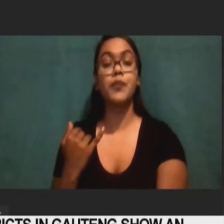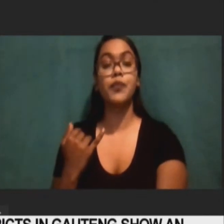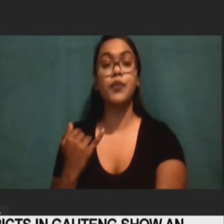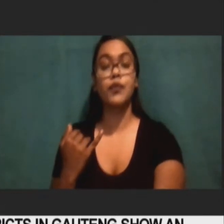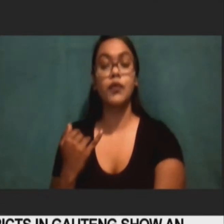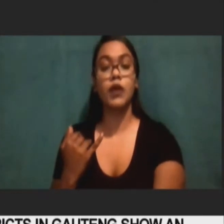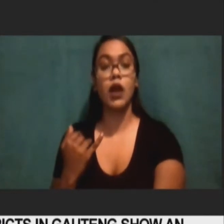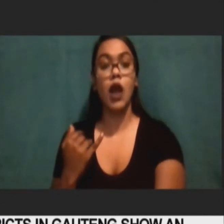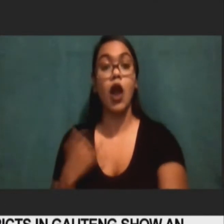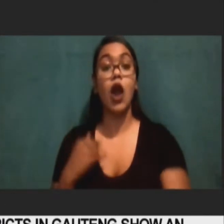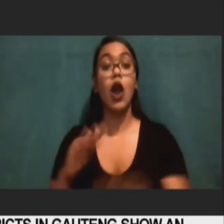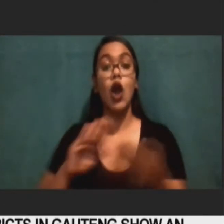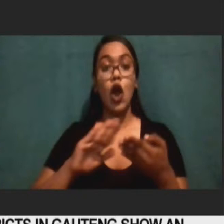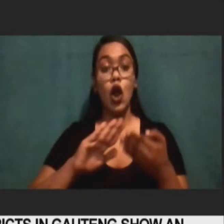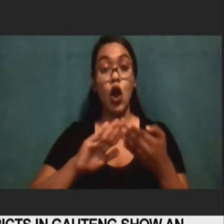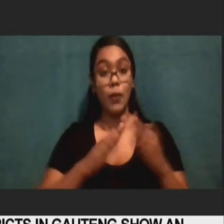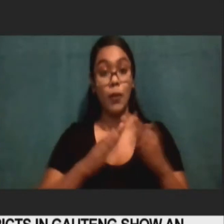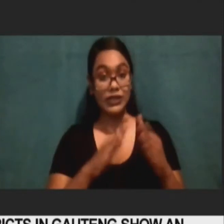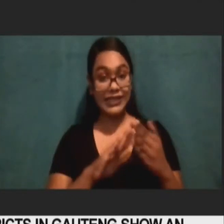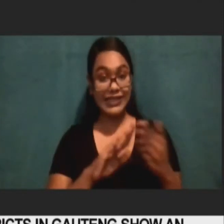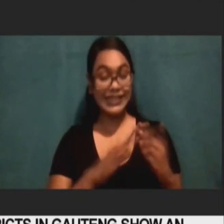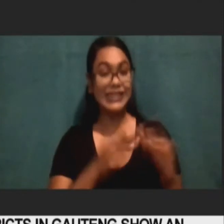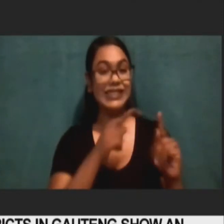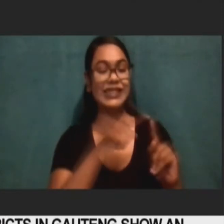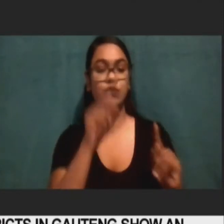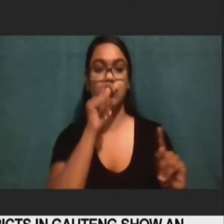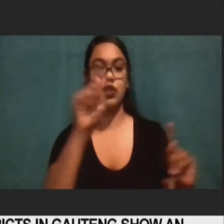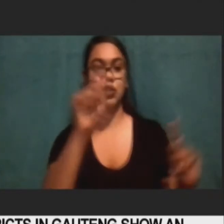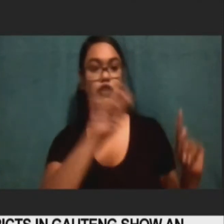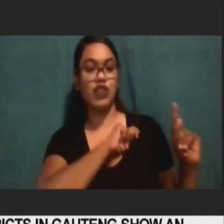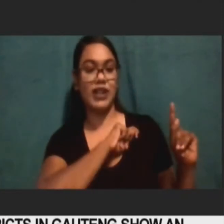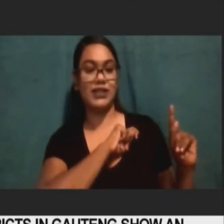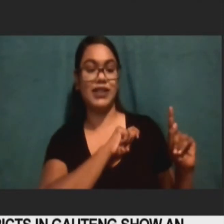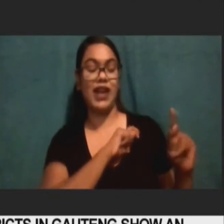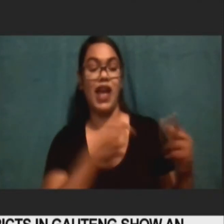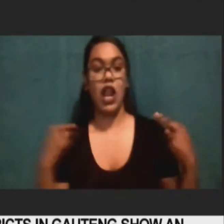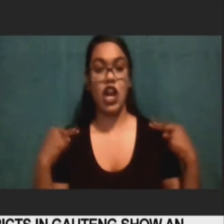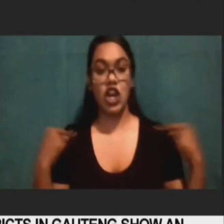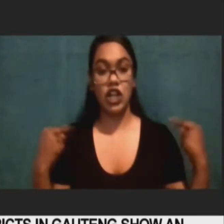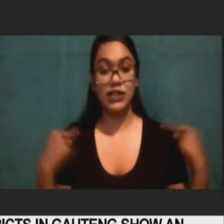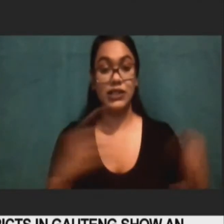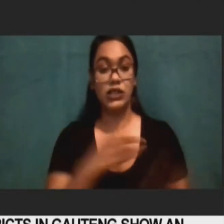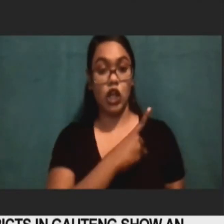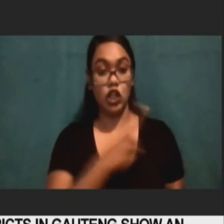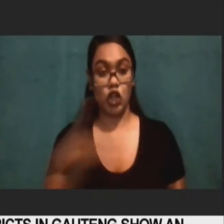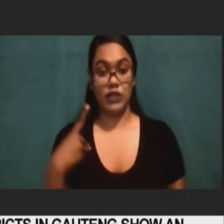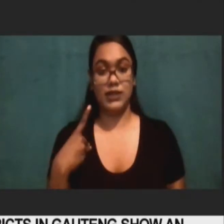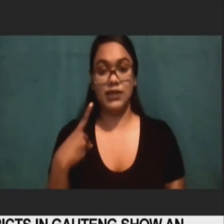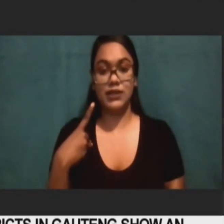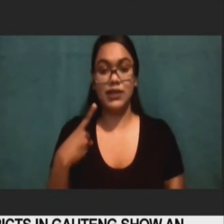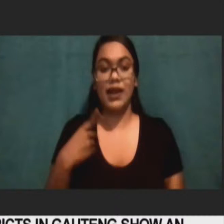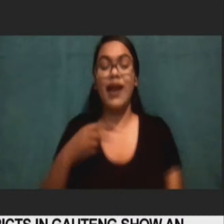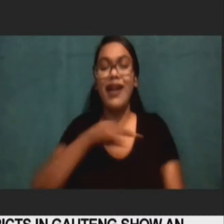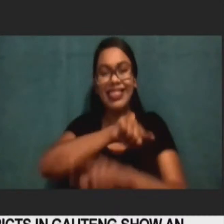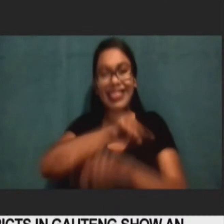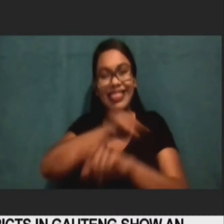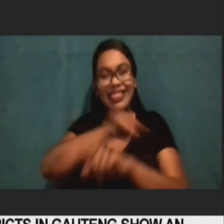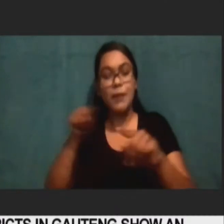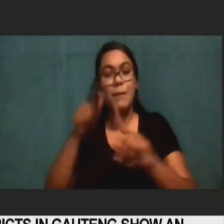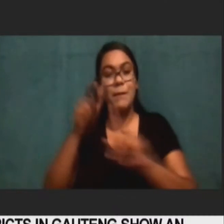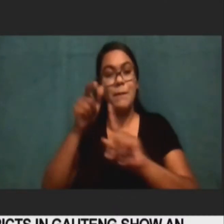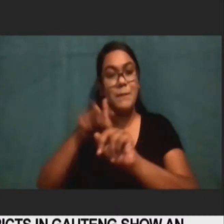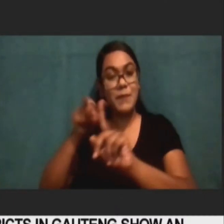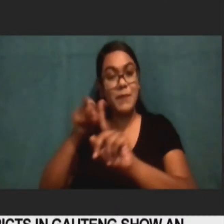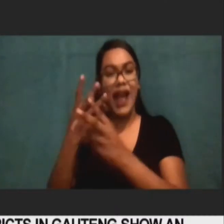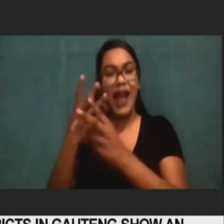very, very committed healthcare workers in our systems. People that are experienced and very committed. The 81,000